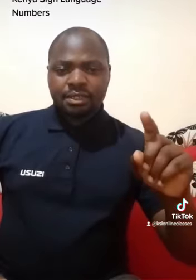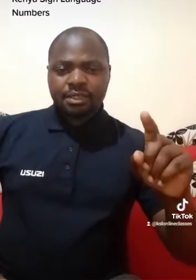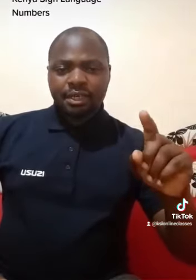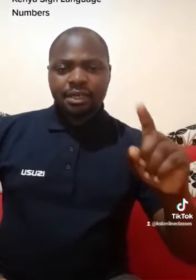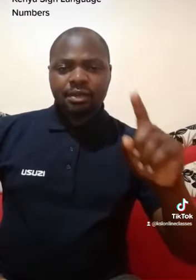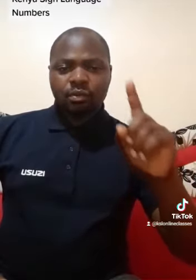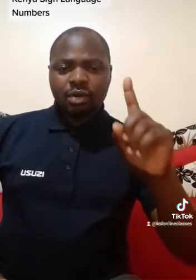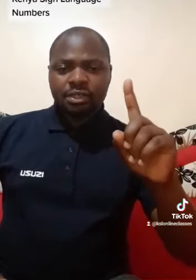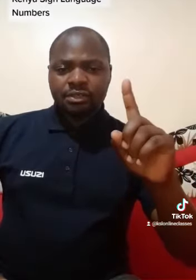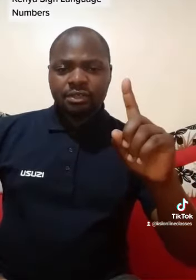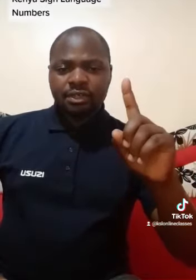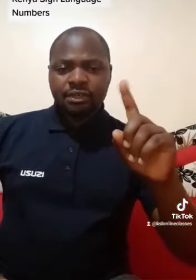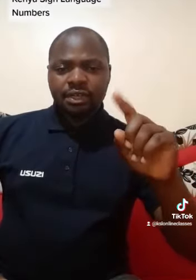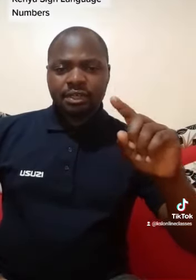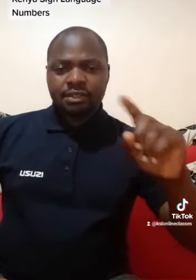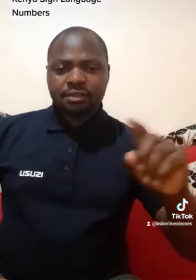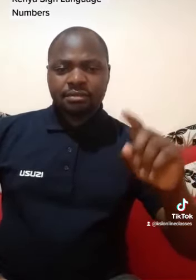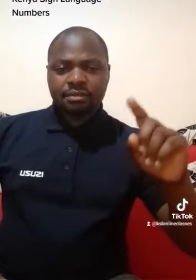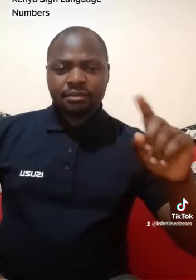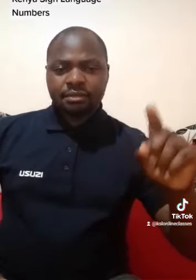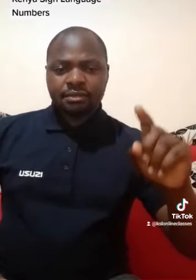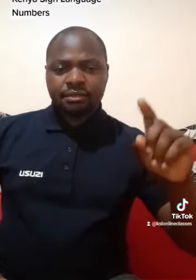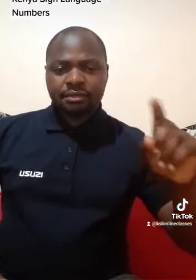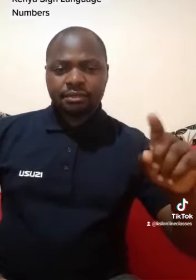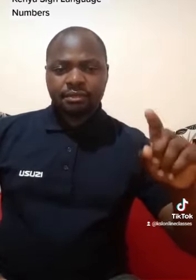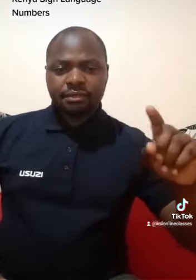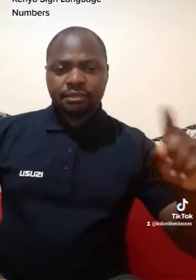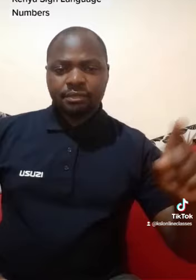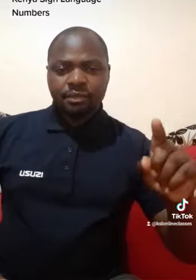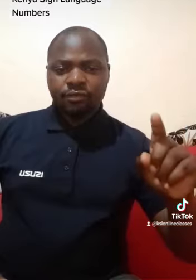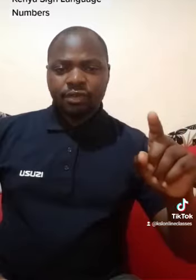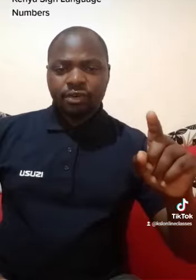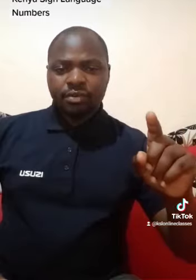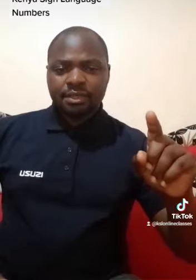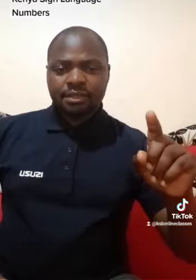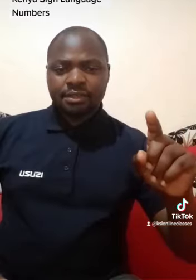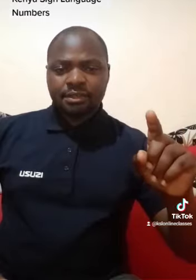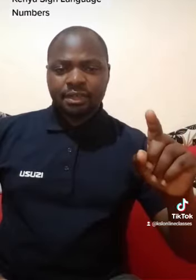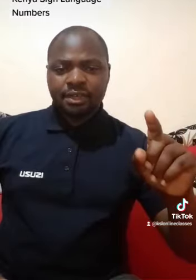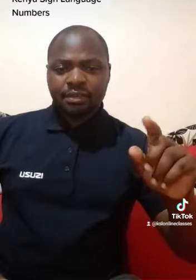and 1 trillion has four commas. Thank you.